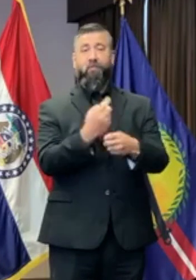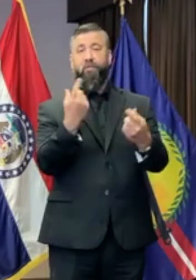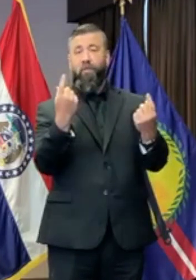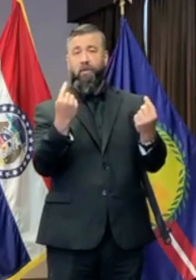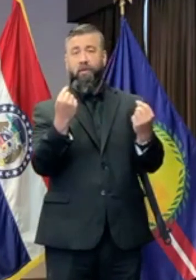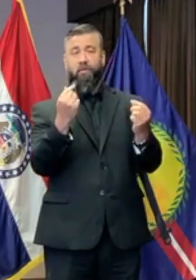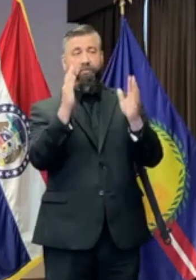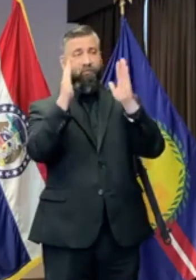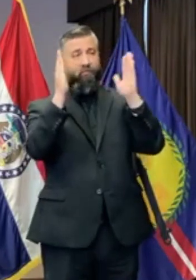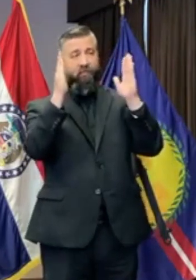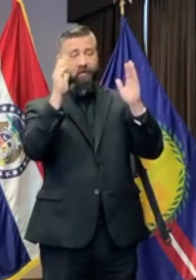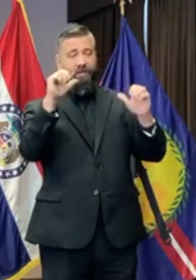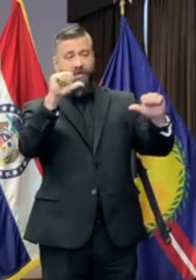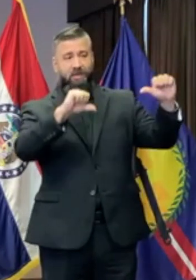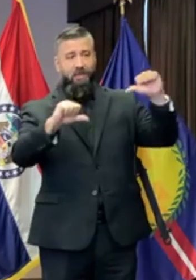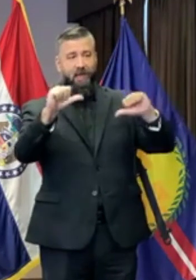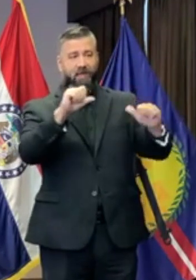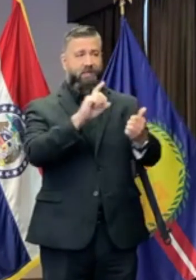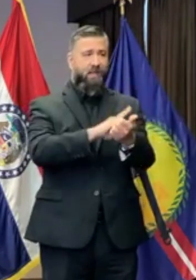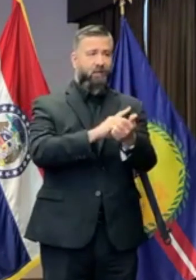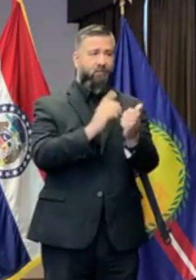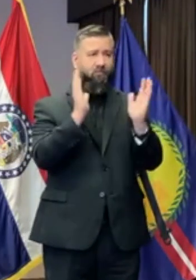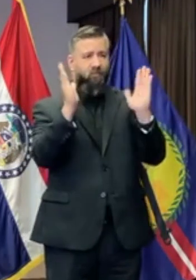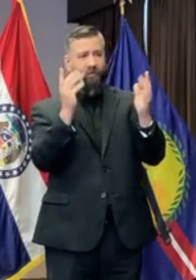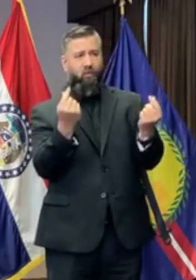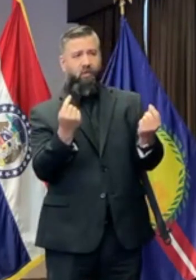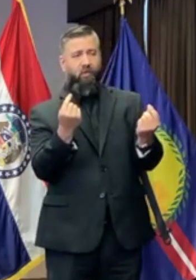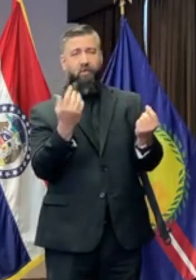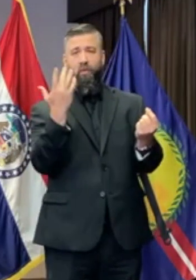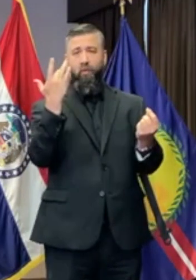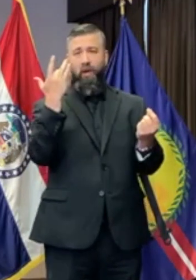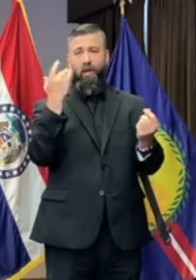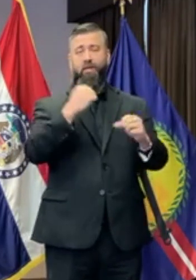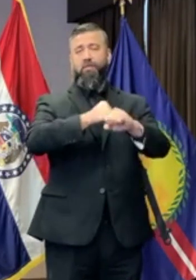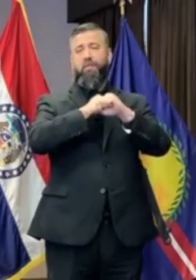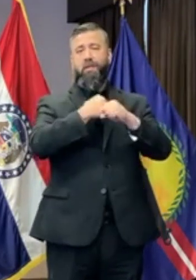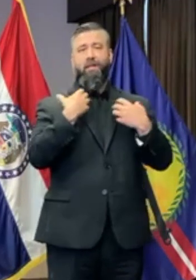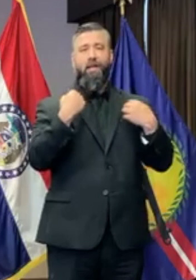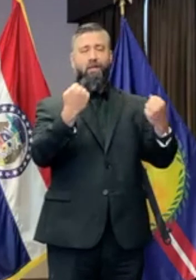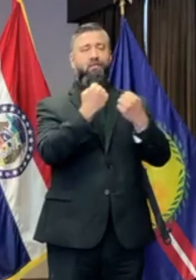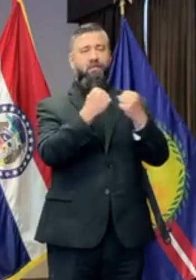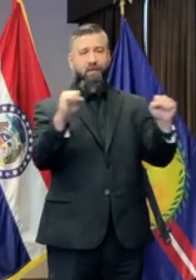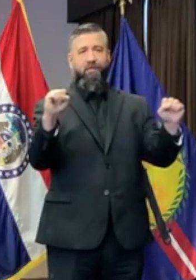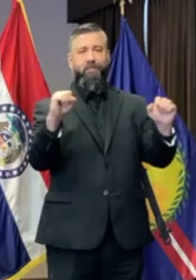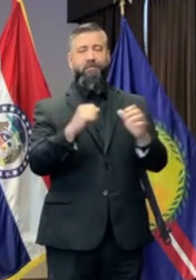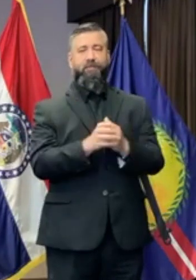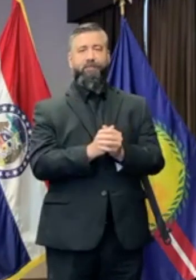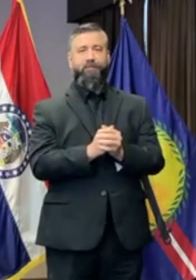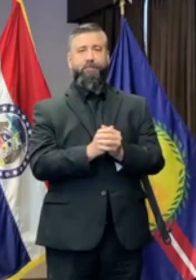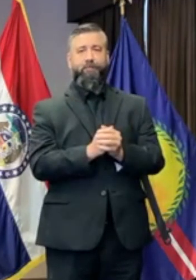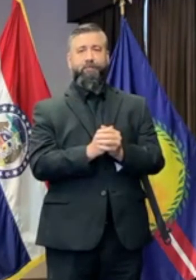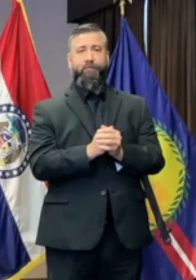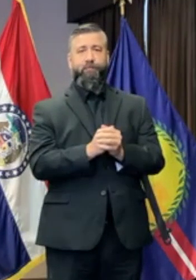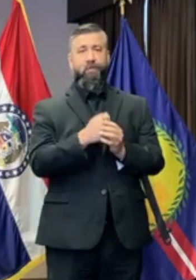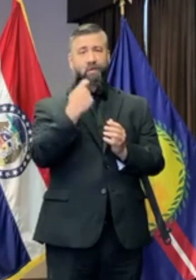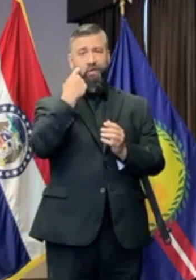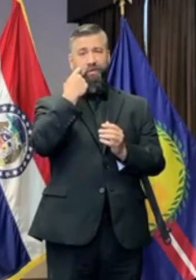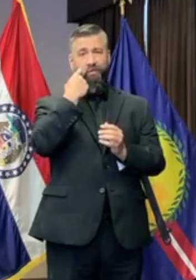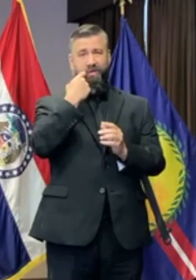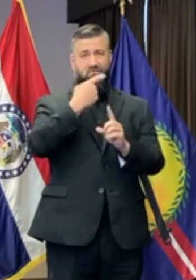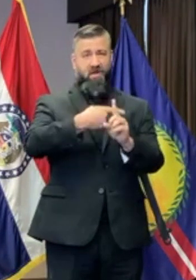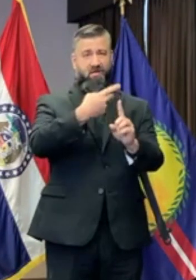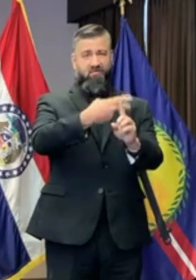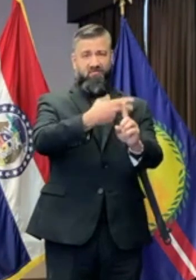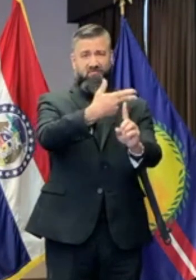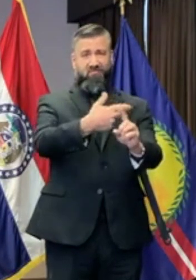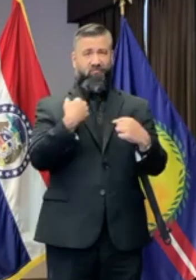thoughtful, cautious, and science-based measures to protect the health and safety of everyone. Over the last few months, we've seen the